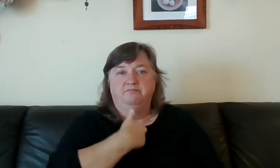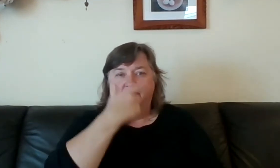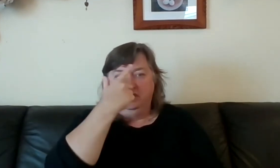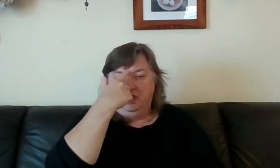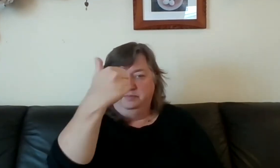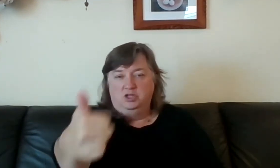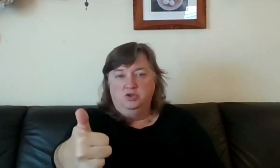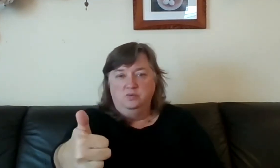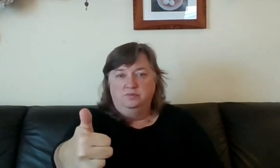up to you,